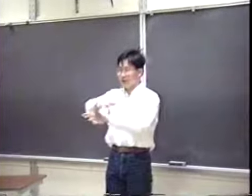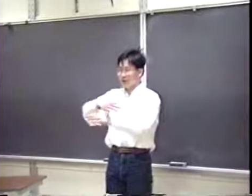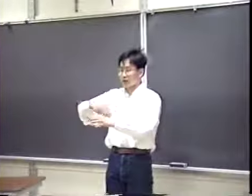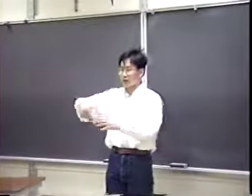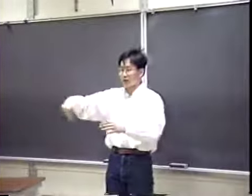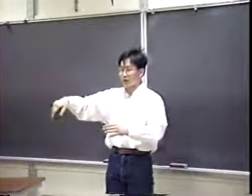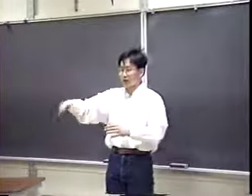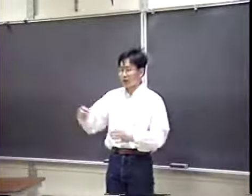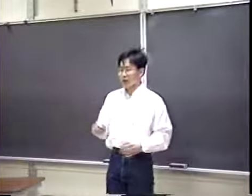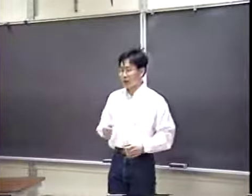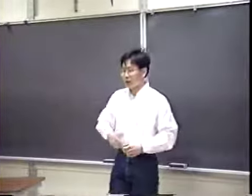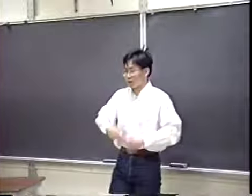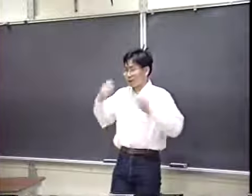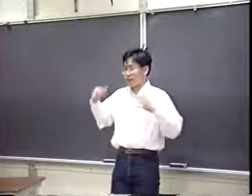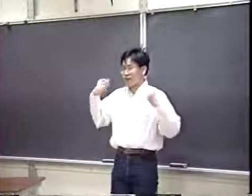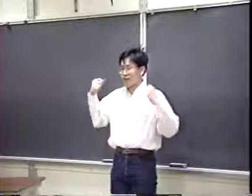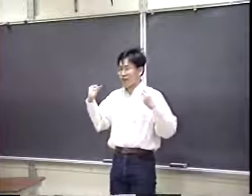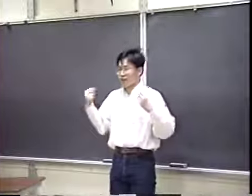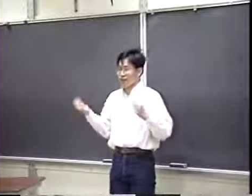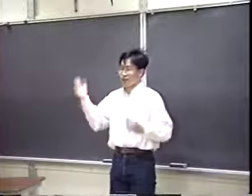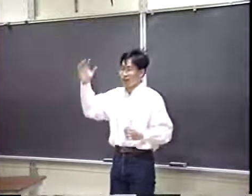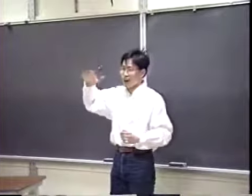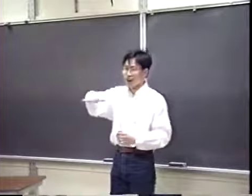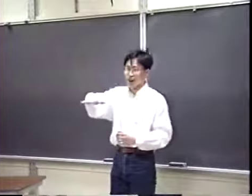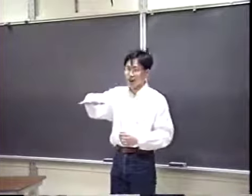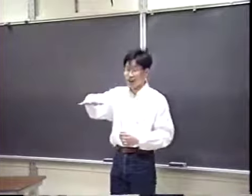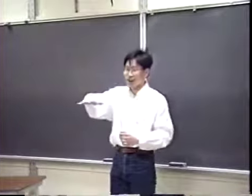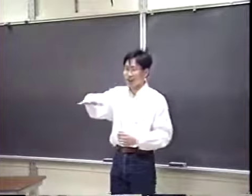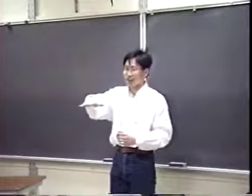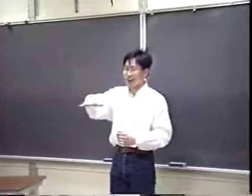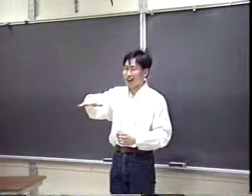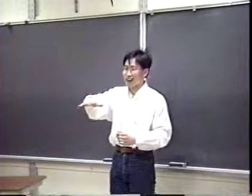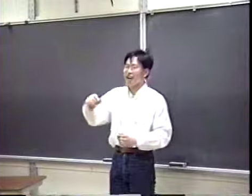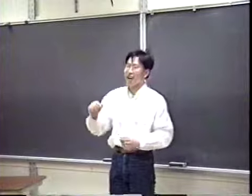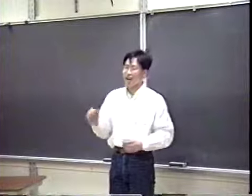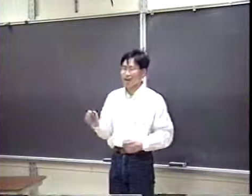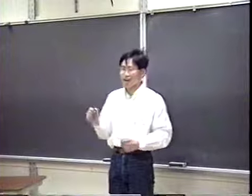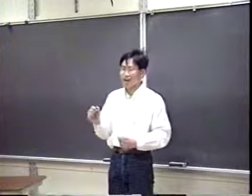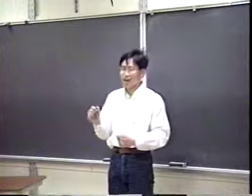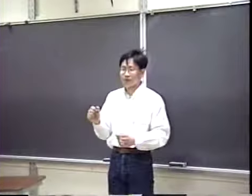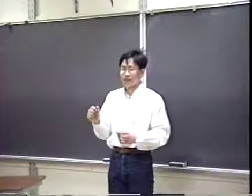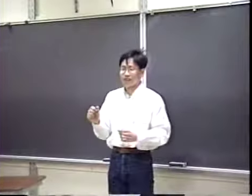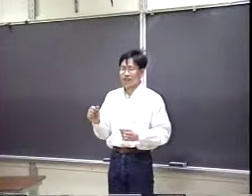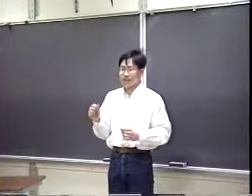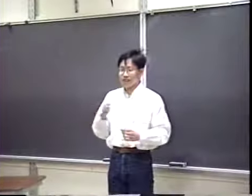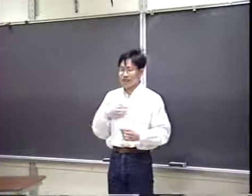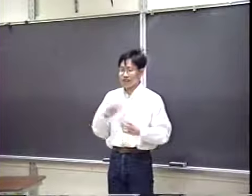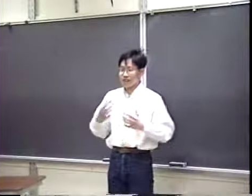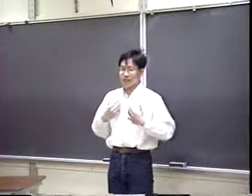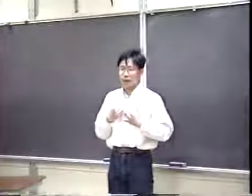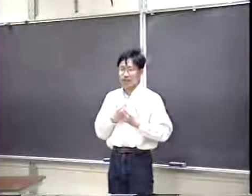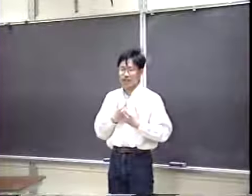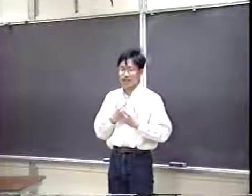on the lake. So the boy put all his clothes and lie on the ice, and he think that his body could